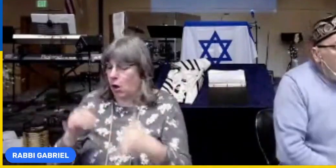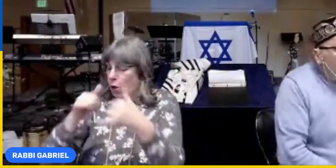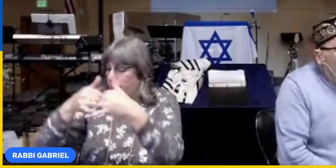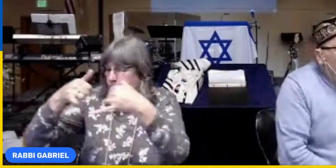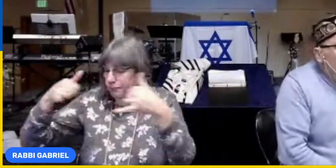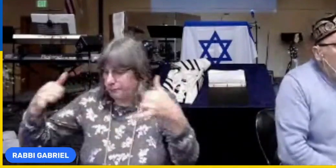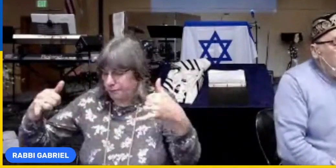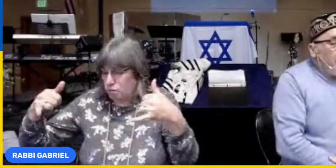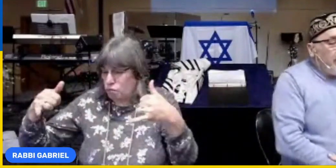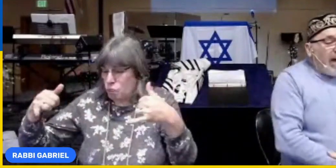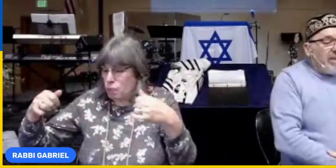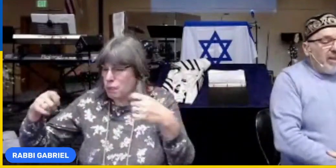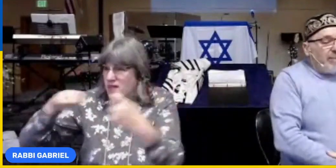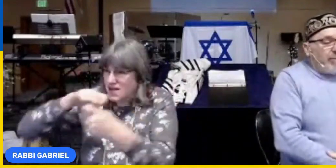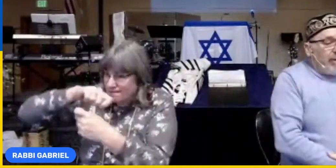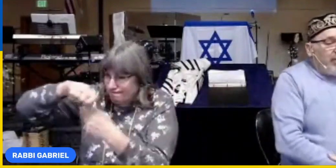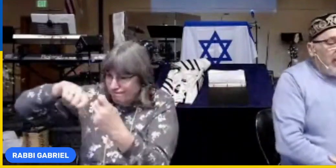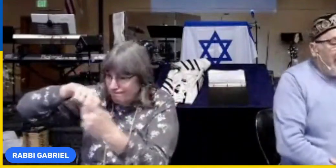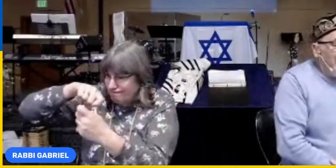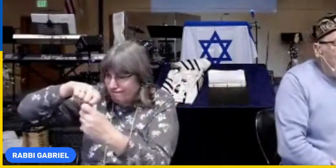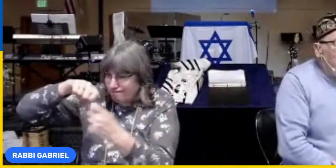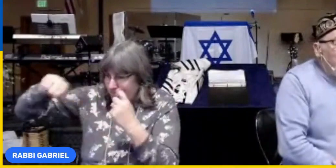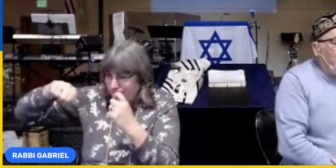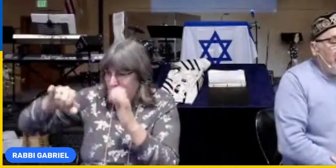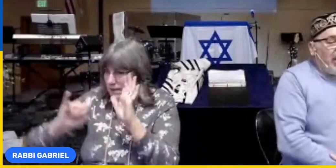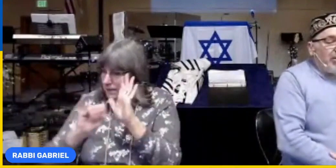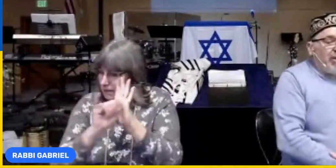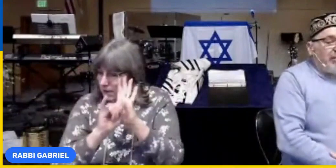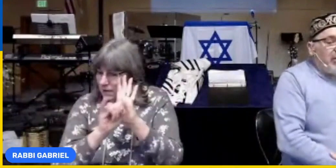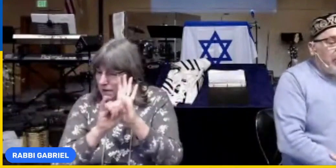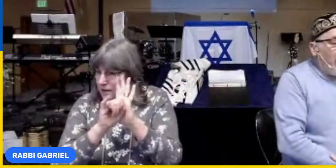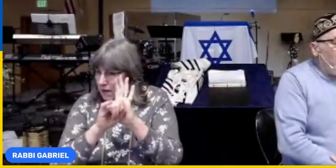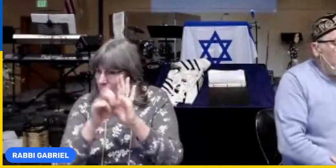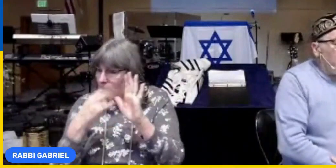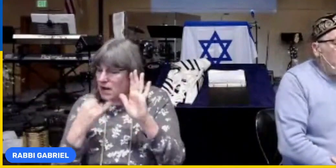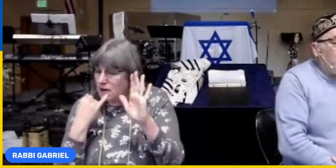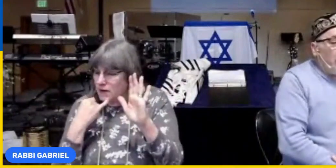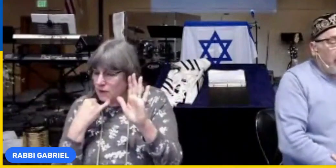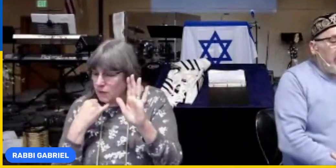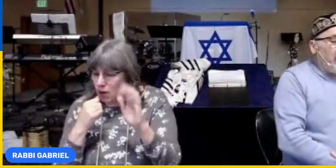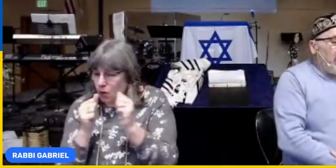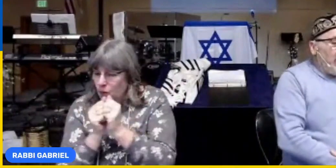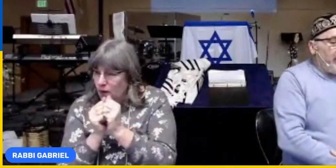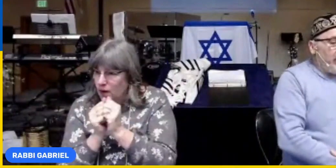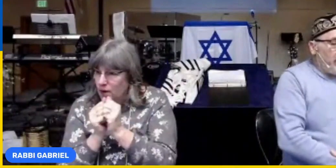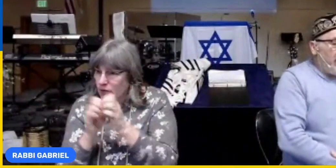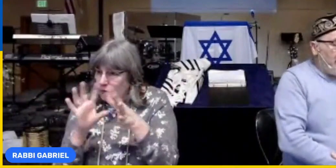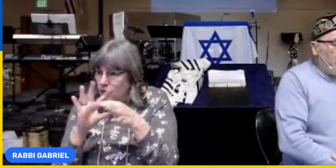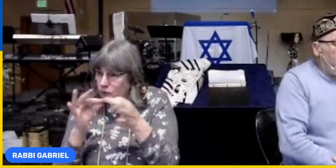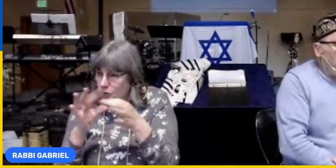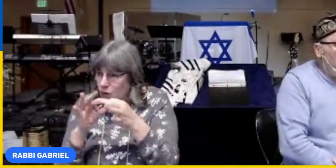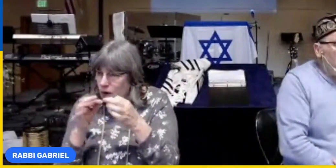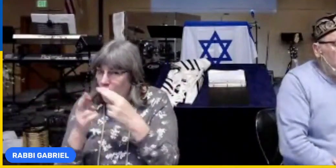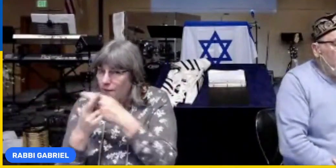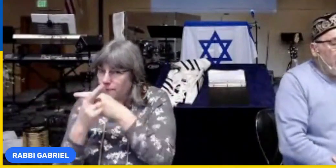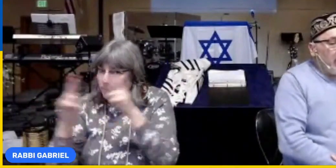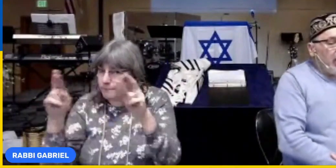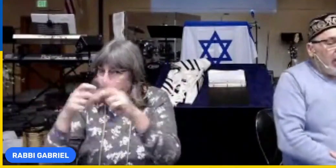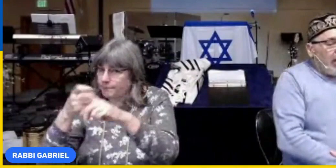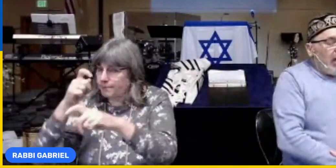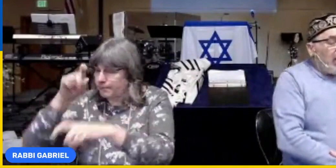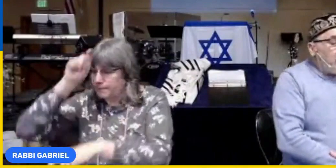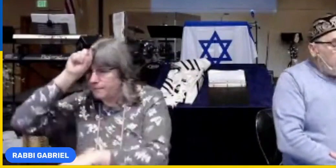the Torah binds up the identity of the nation of Israel with the story of the redemption from